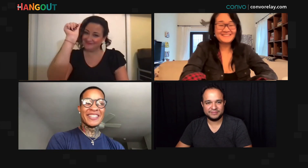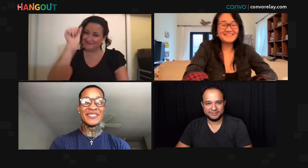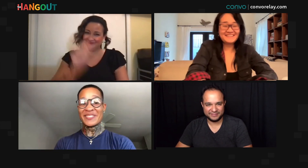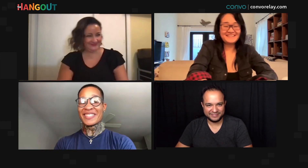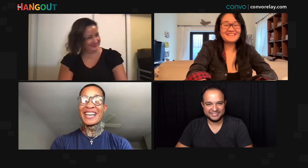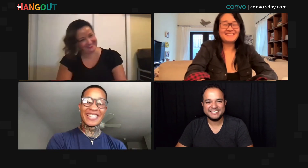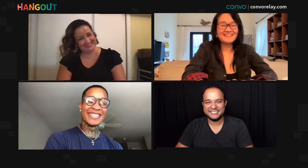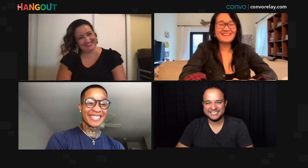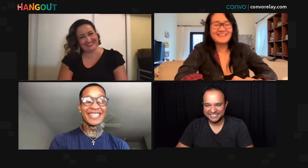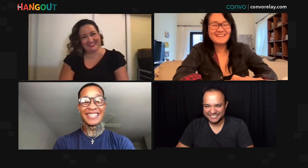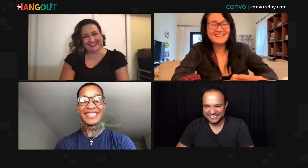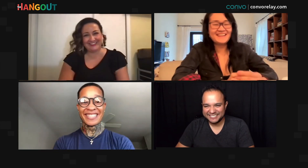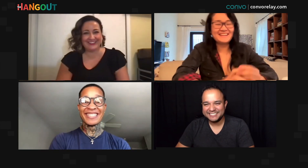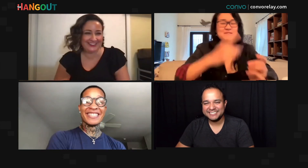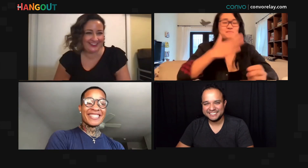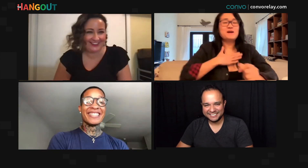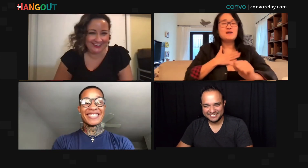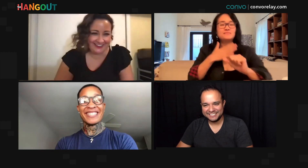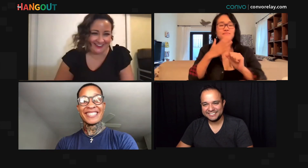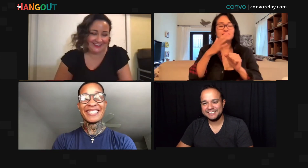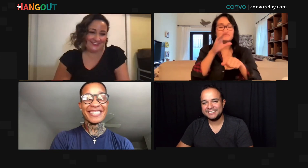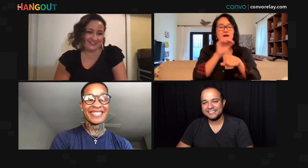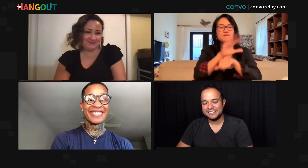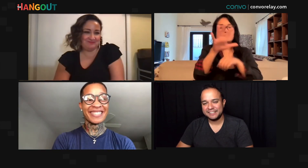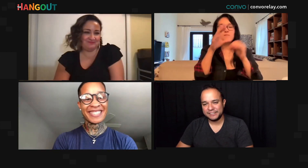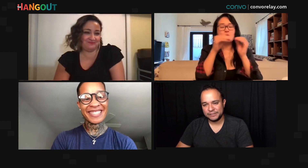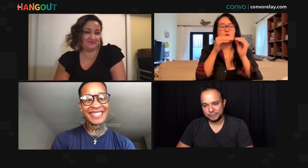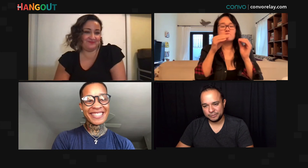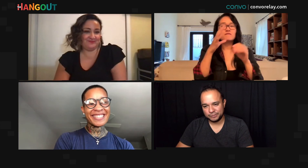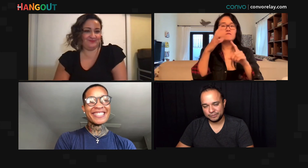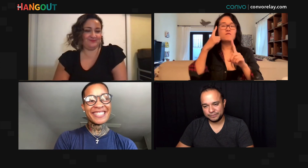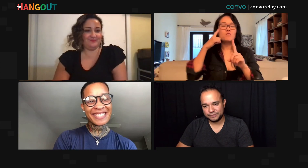about you. That's right. This is Melissa.